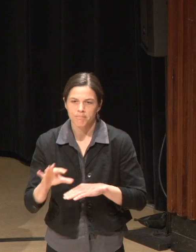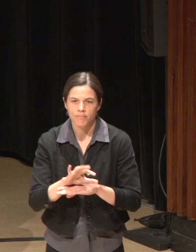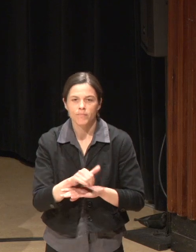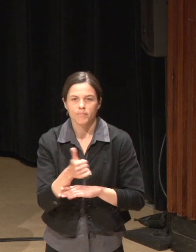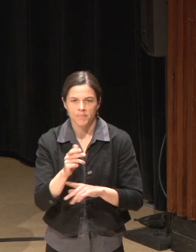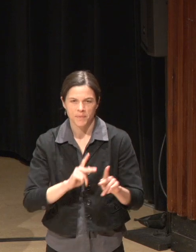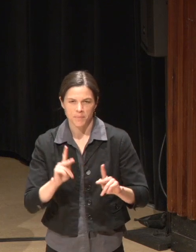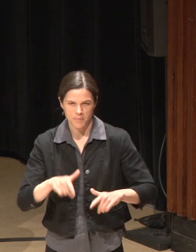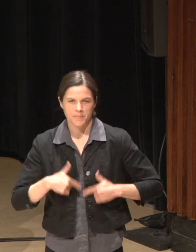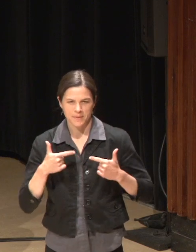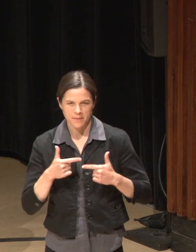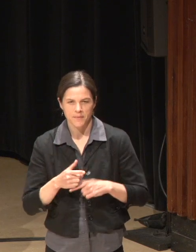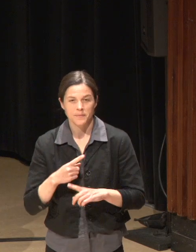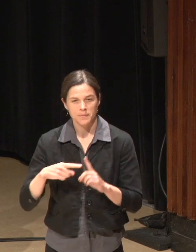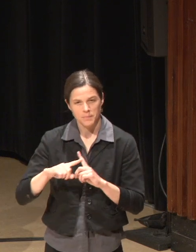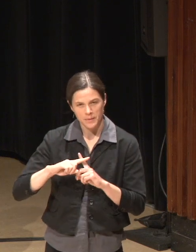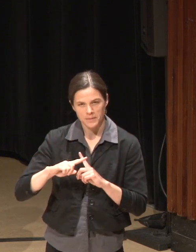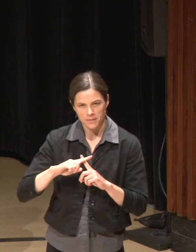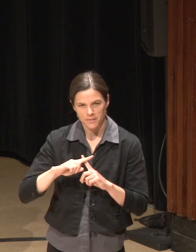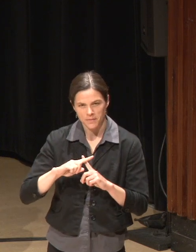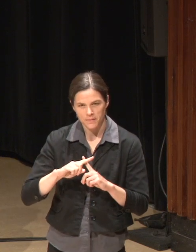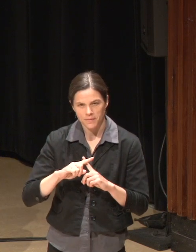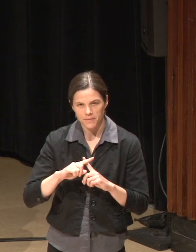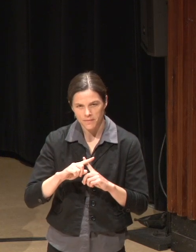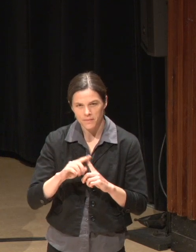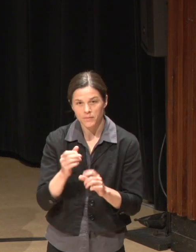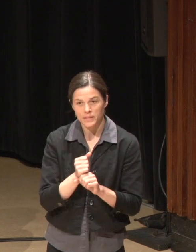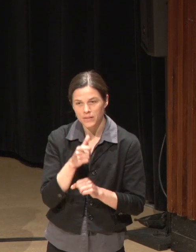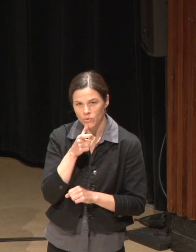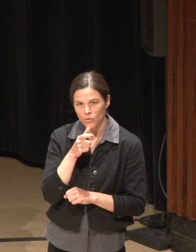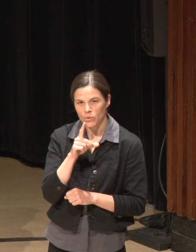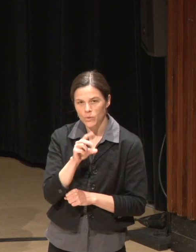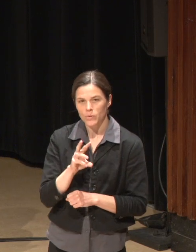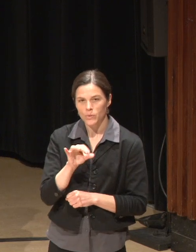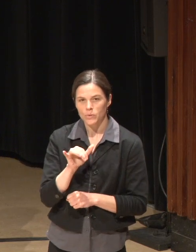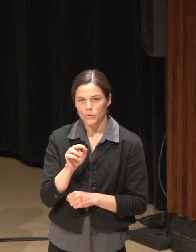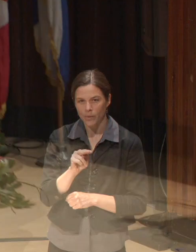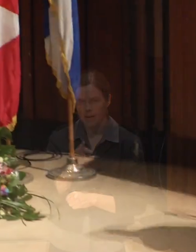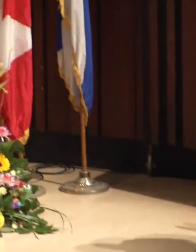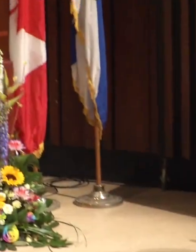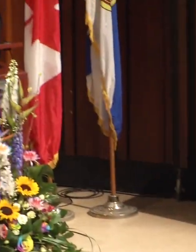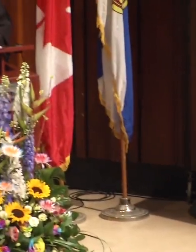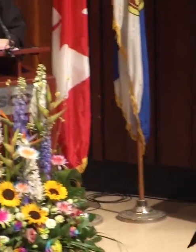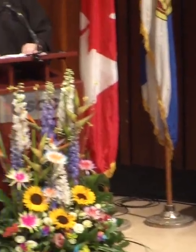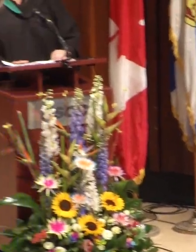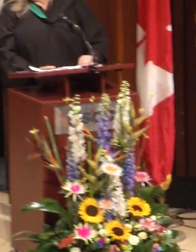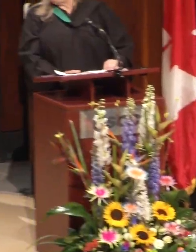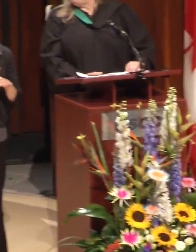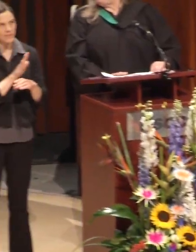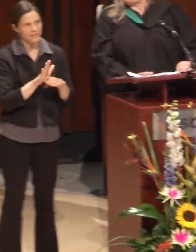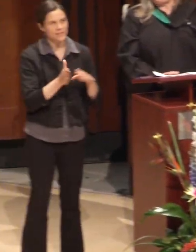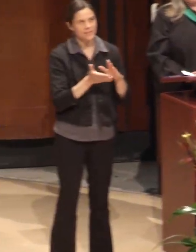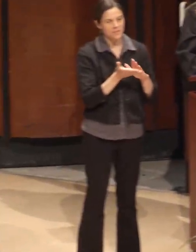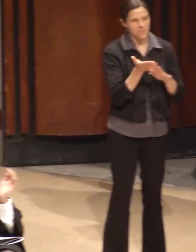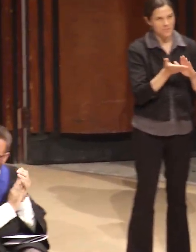year's recipient is Dwayne Fancy from the Business Administration Accounting Program.